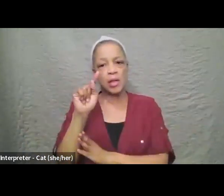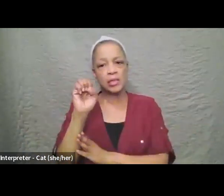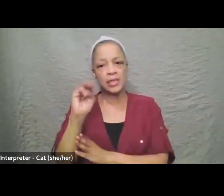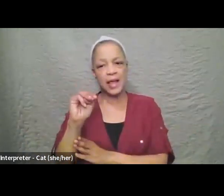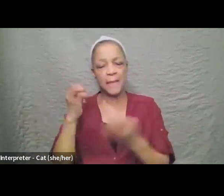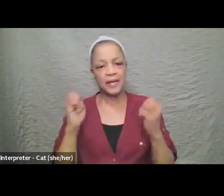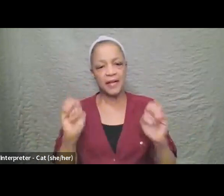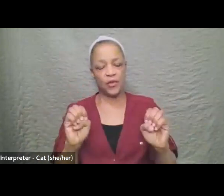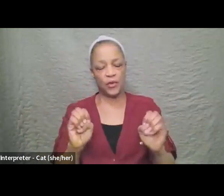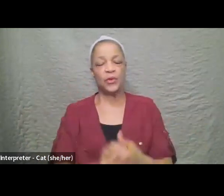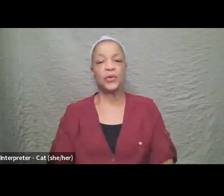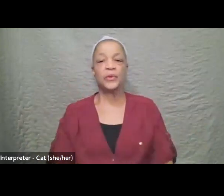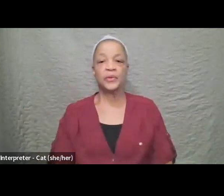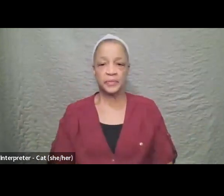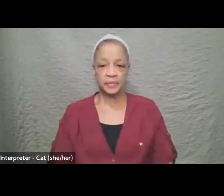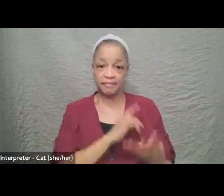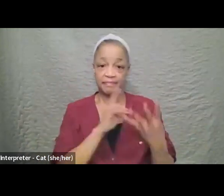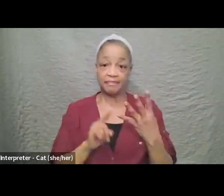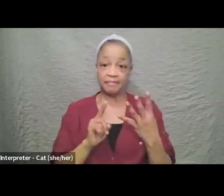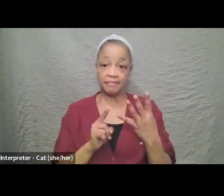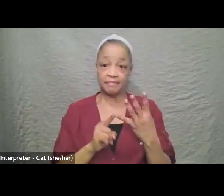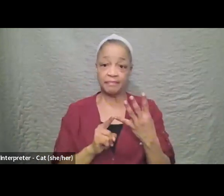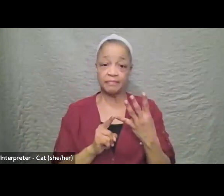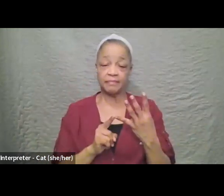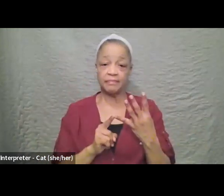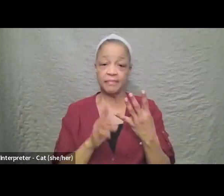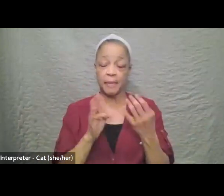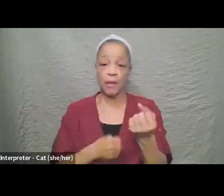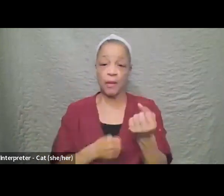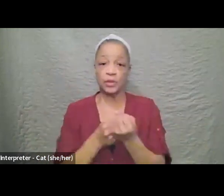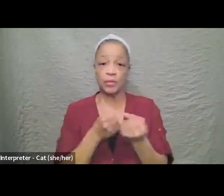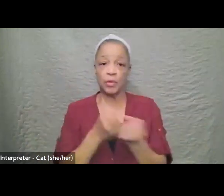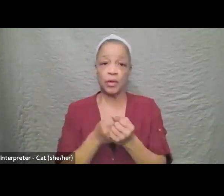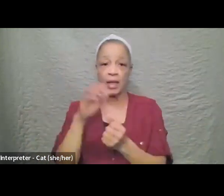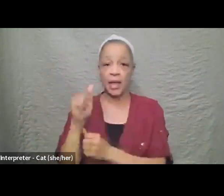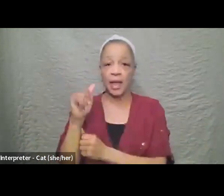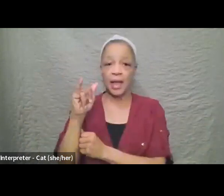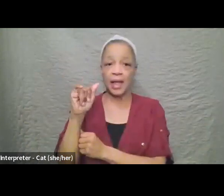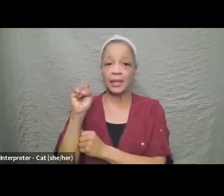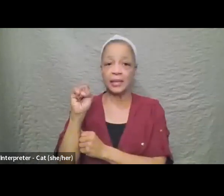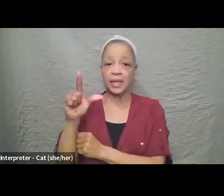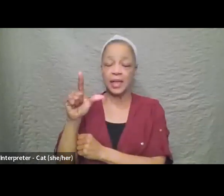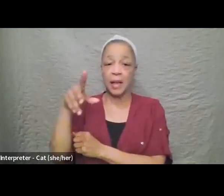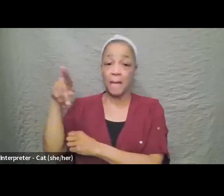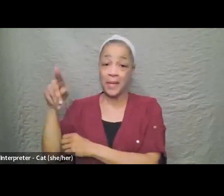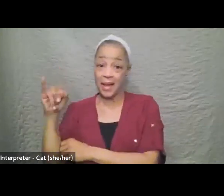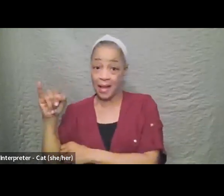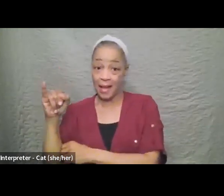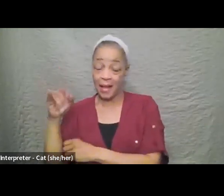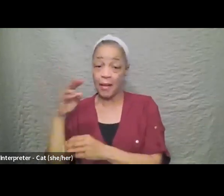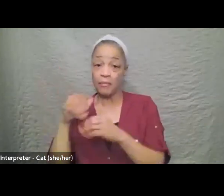And lastly, to support AZLE PI's prospective PIs,